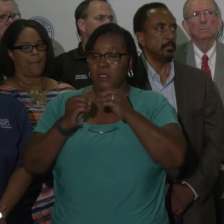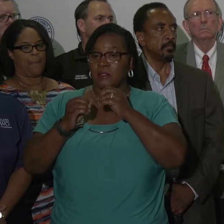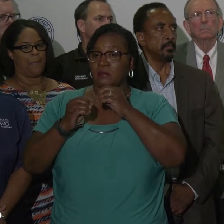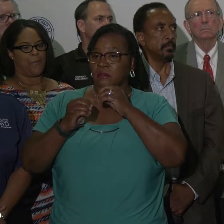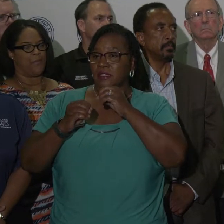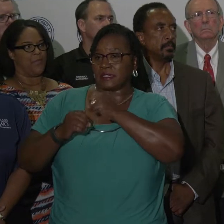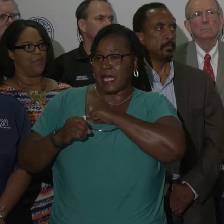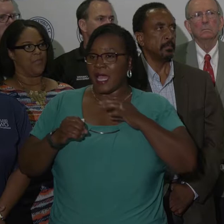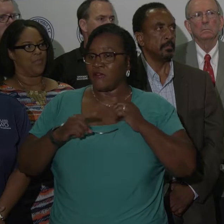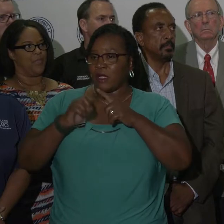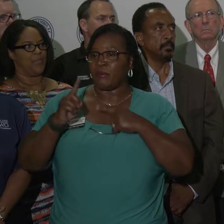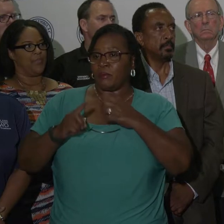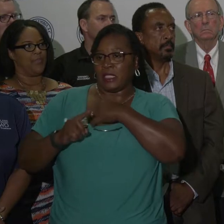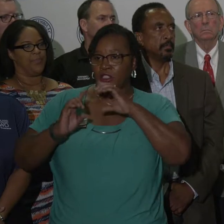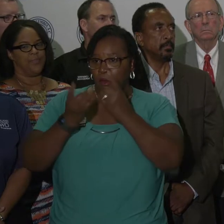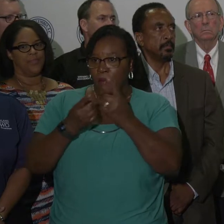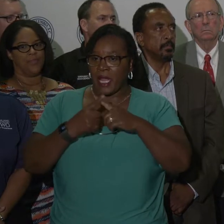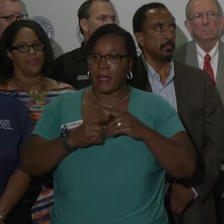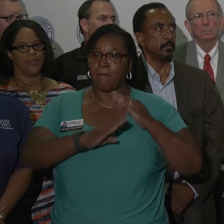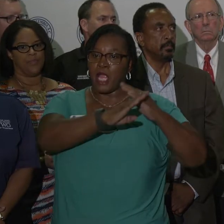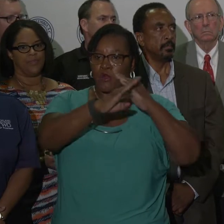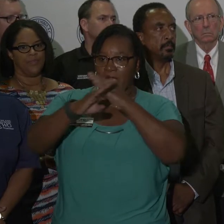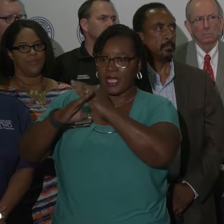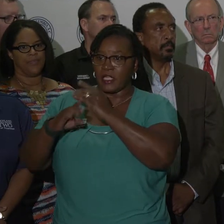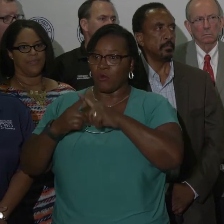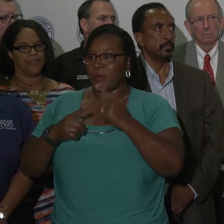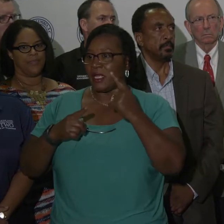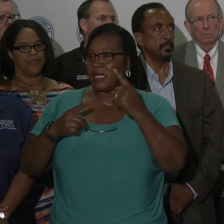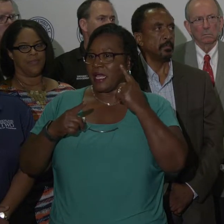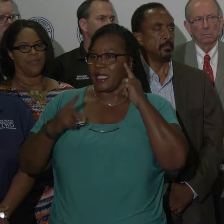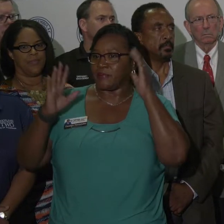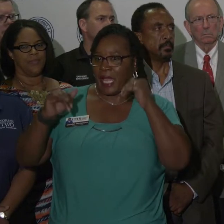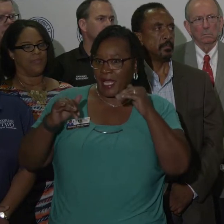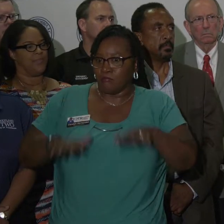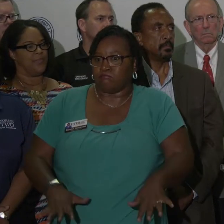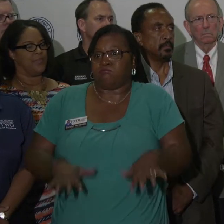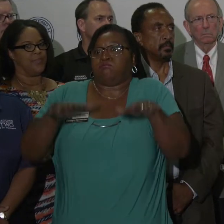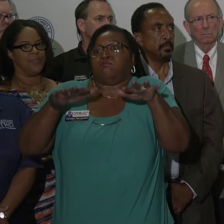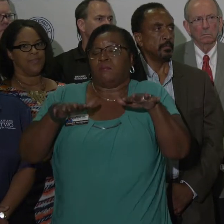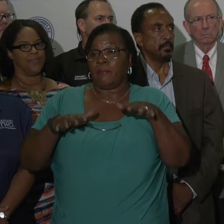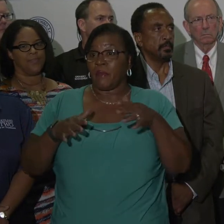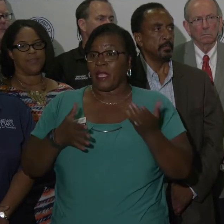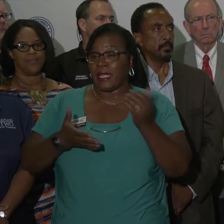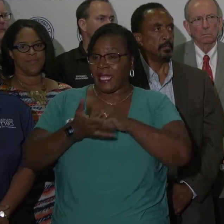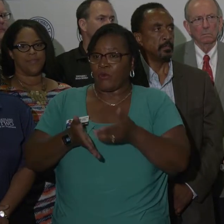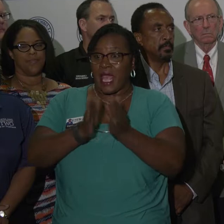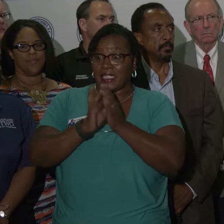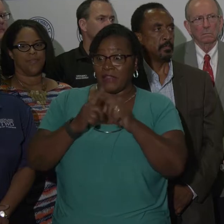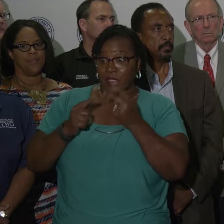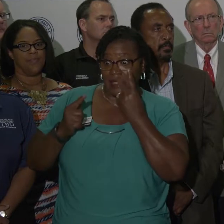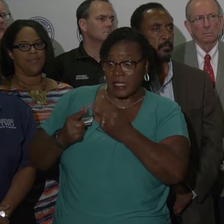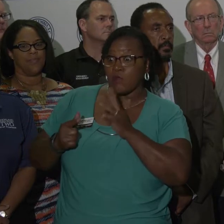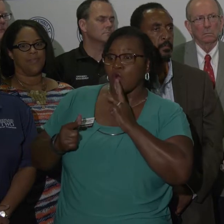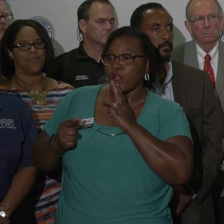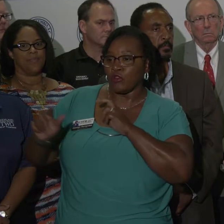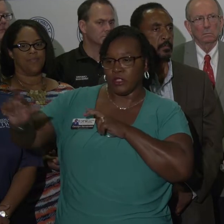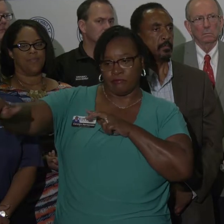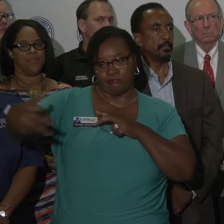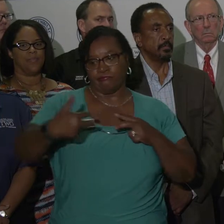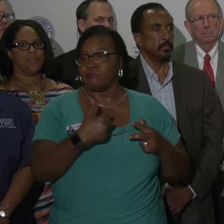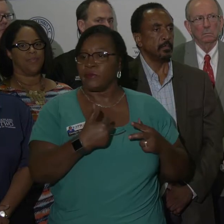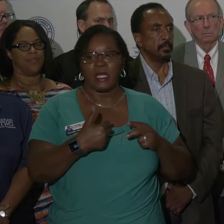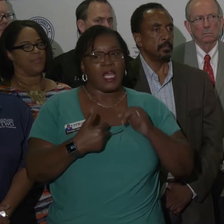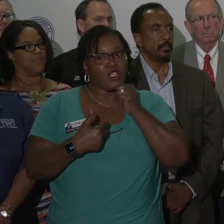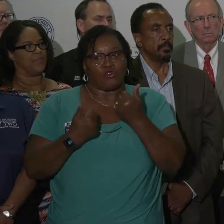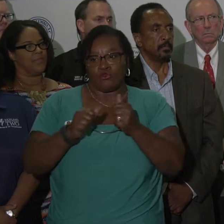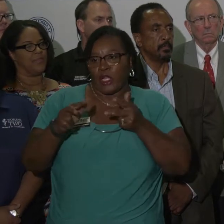Barricades are pre-positioned in areas that we expect high water. We again ask, if you see water, you need to turn around and don't